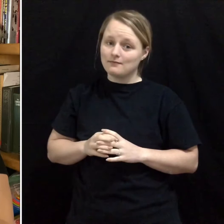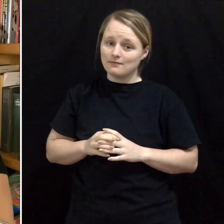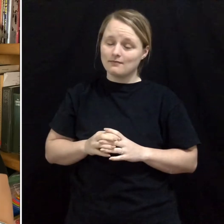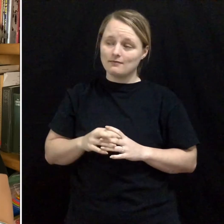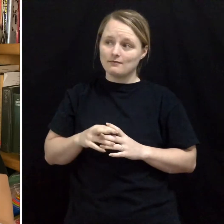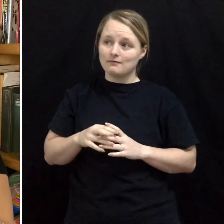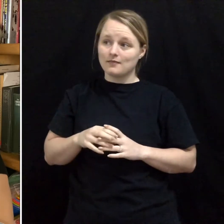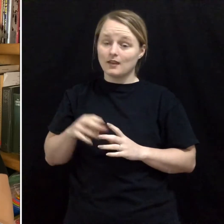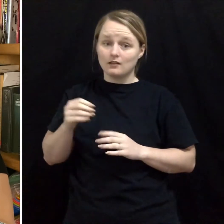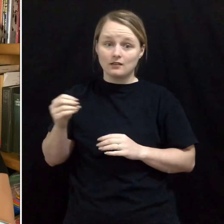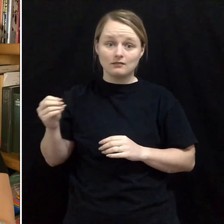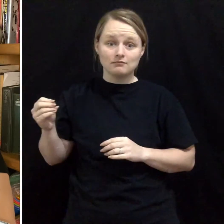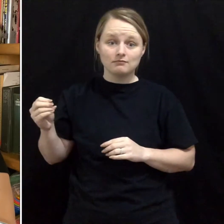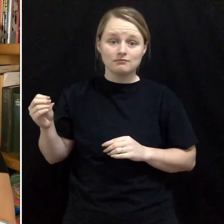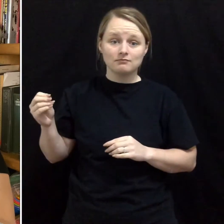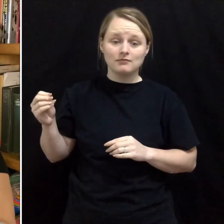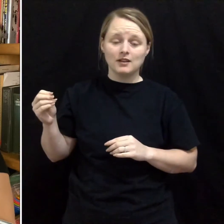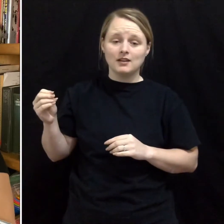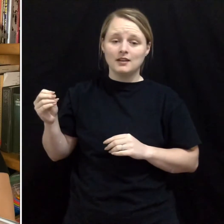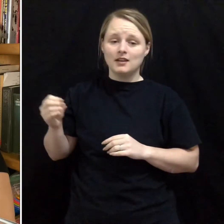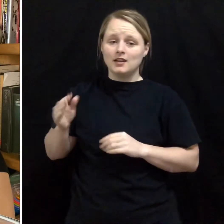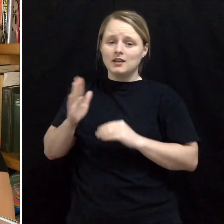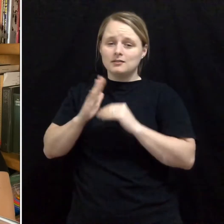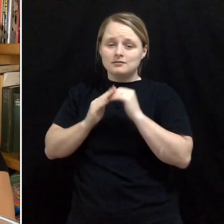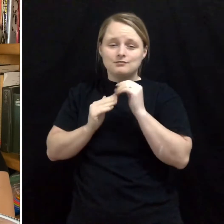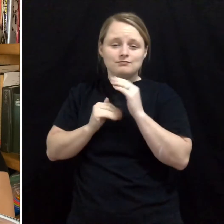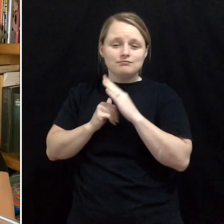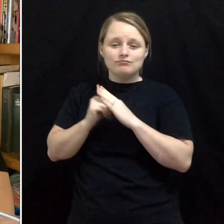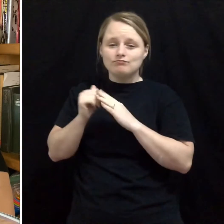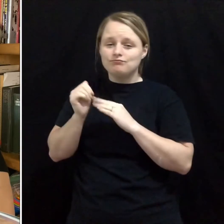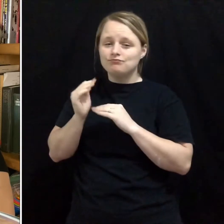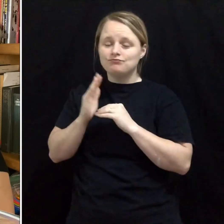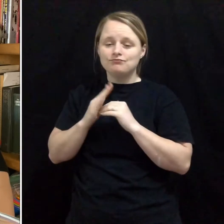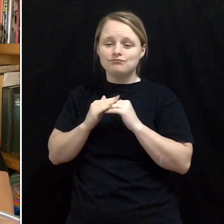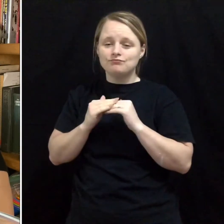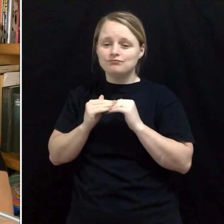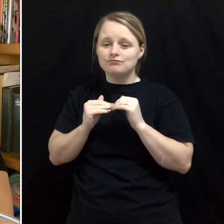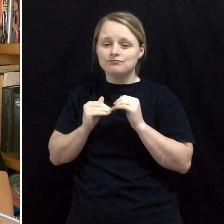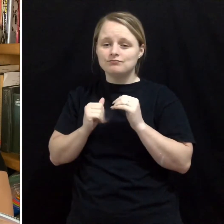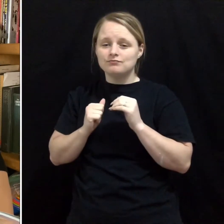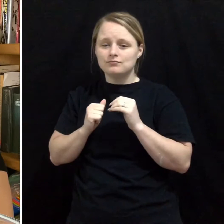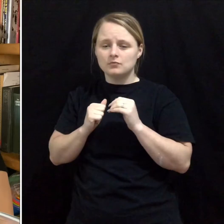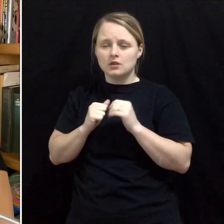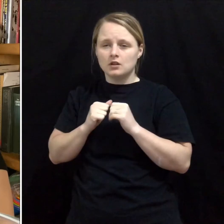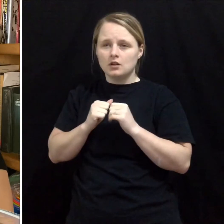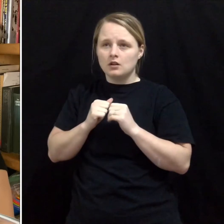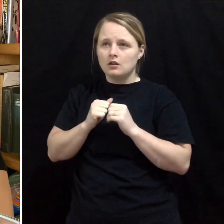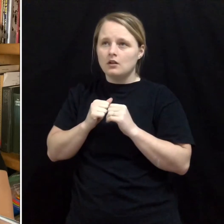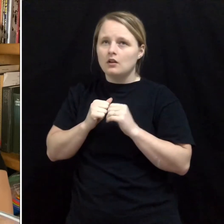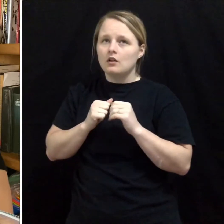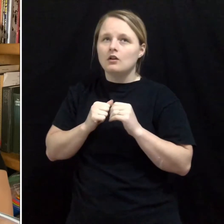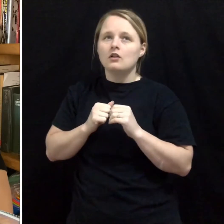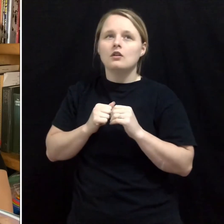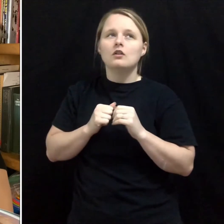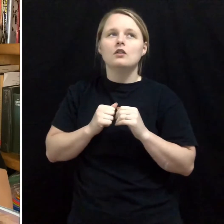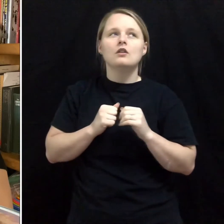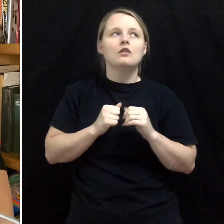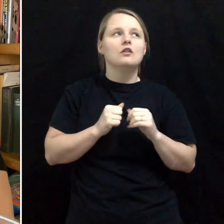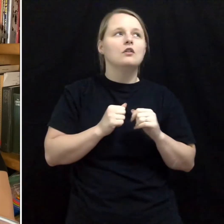no more. And, gentle as a baby's bath, a